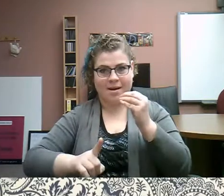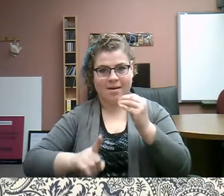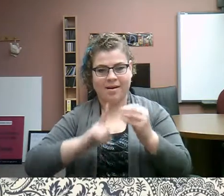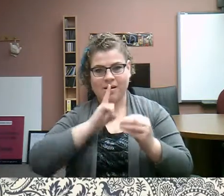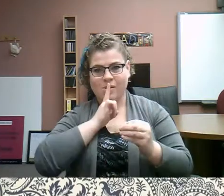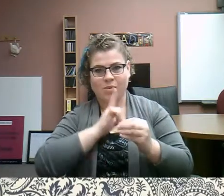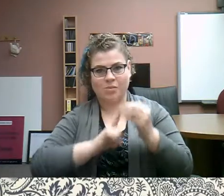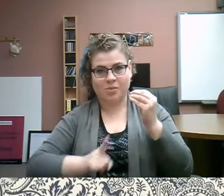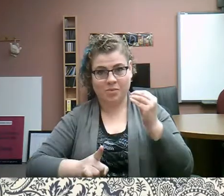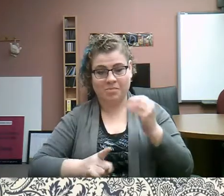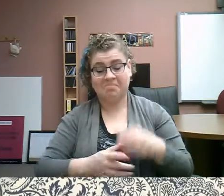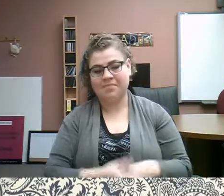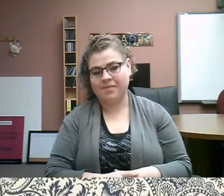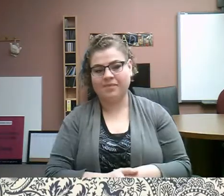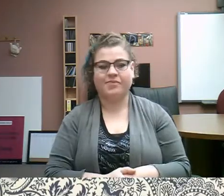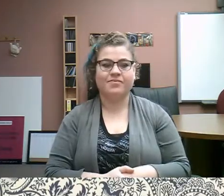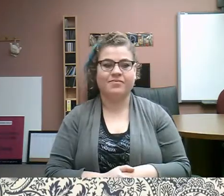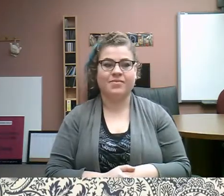Tomato.